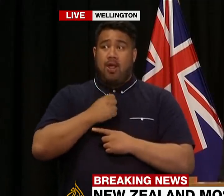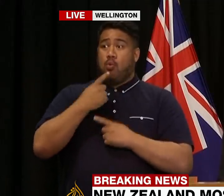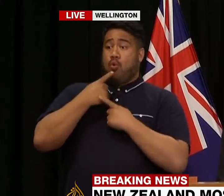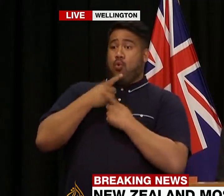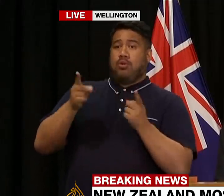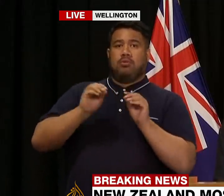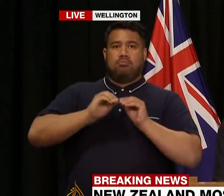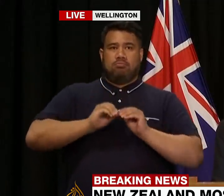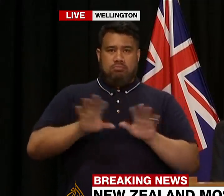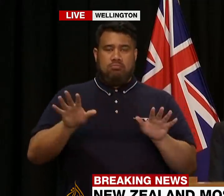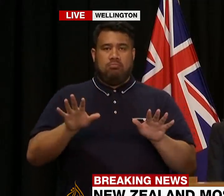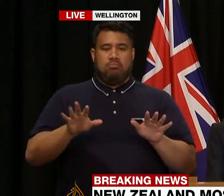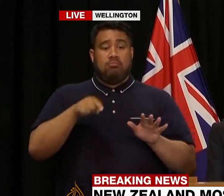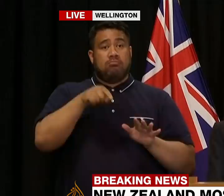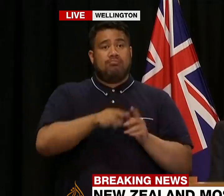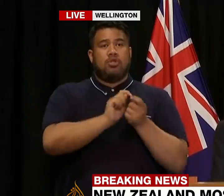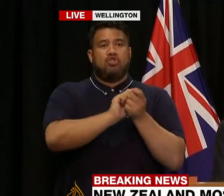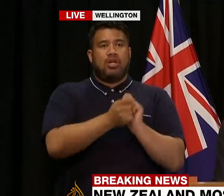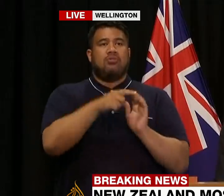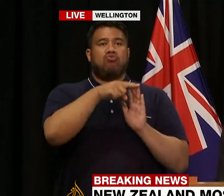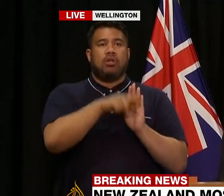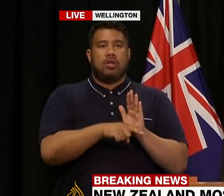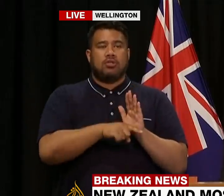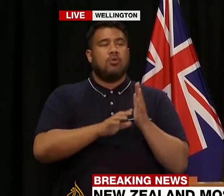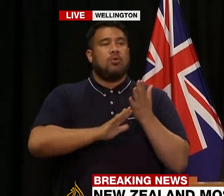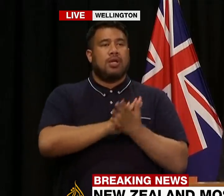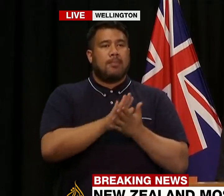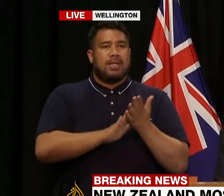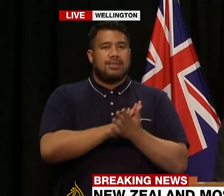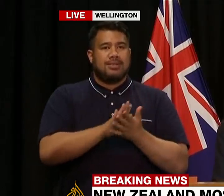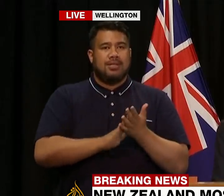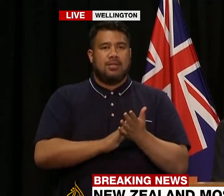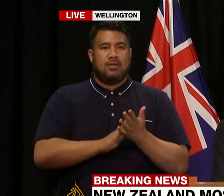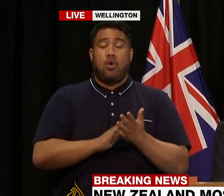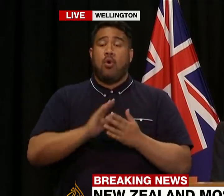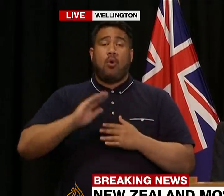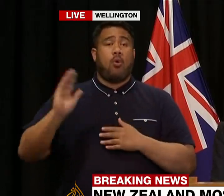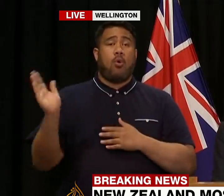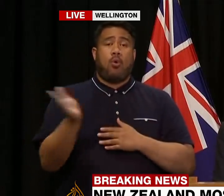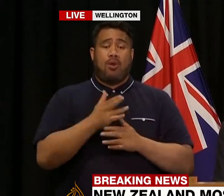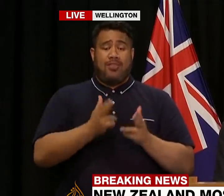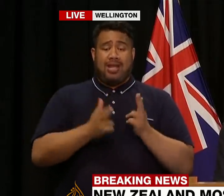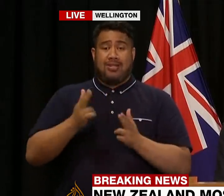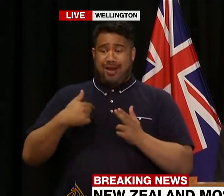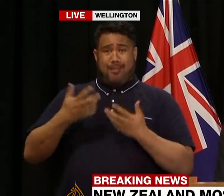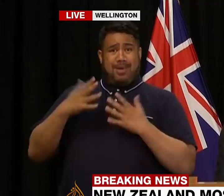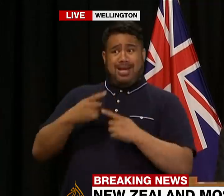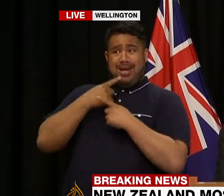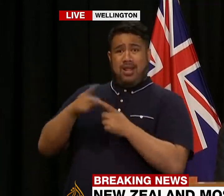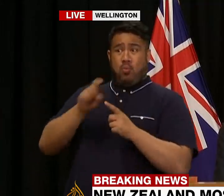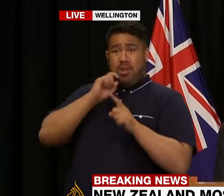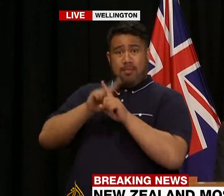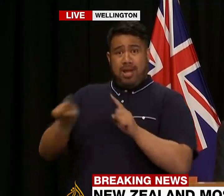effect. These changes to our regulations will ensure virtually all of the weapons I have announced as being